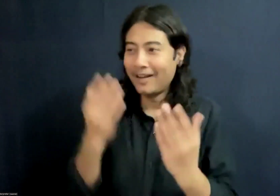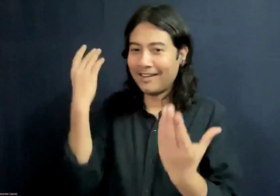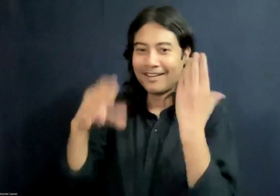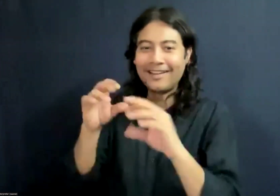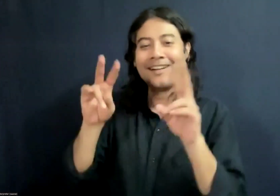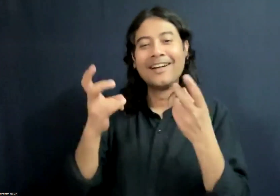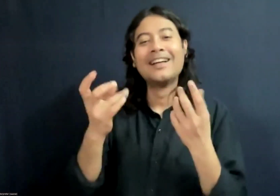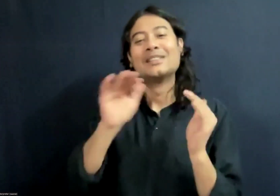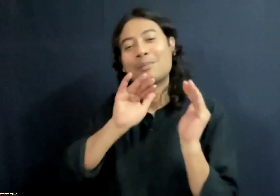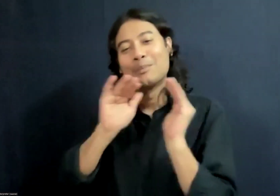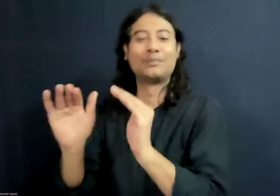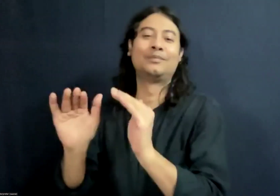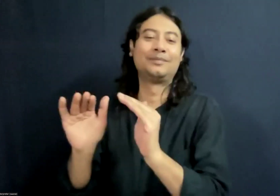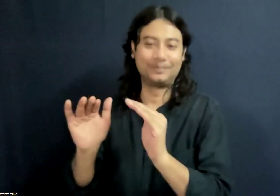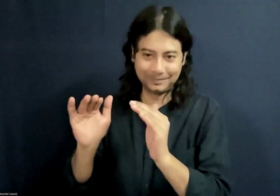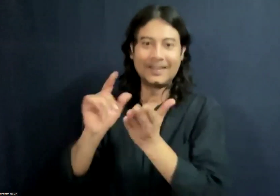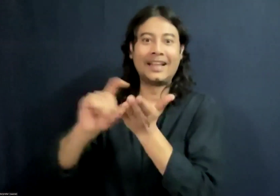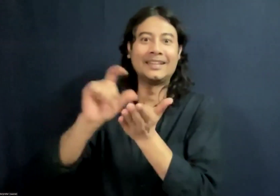account.